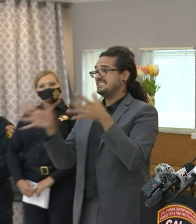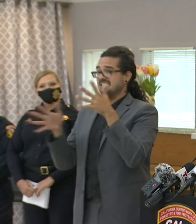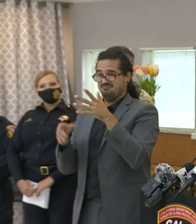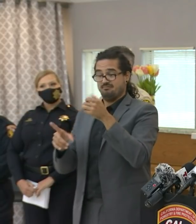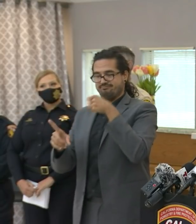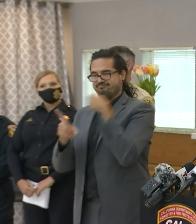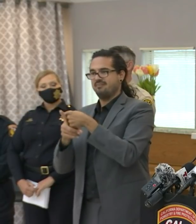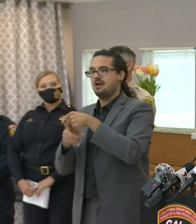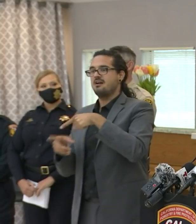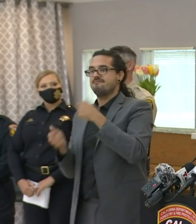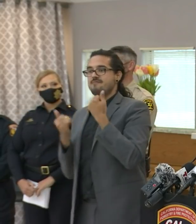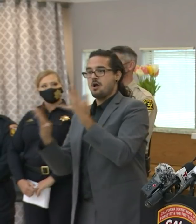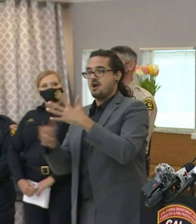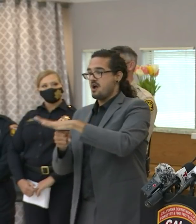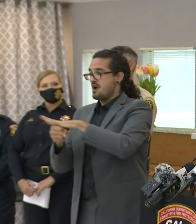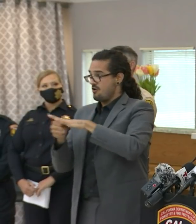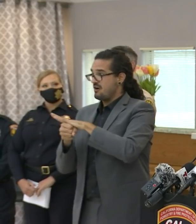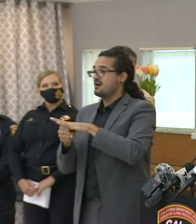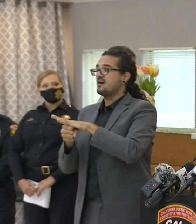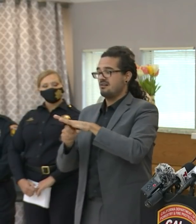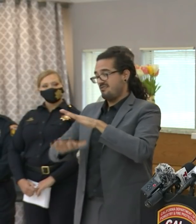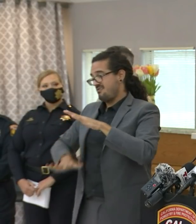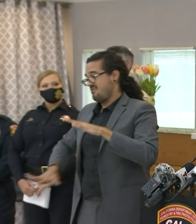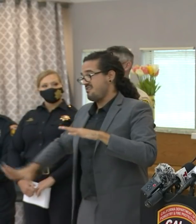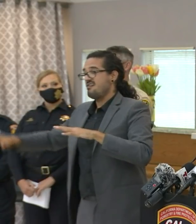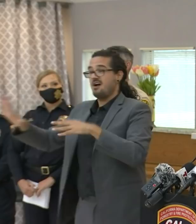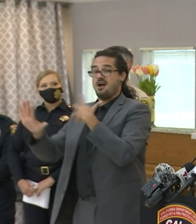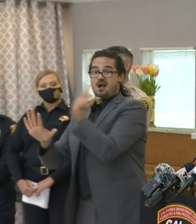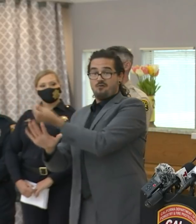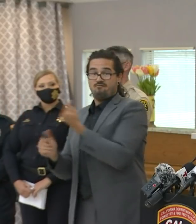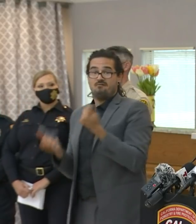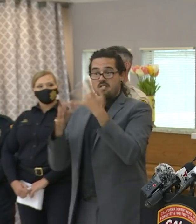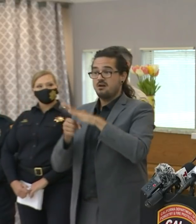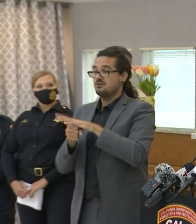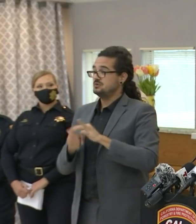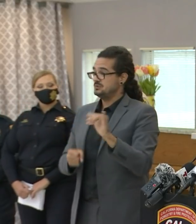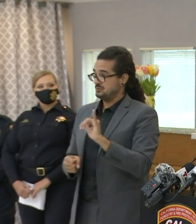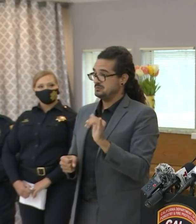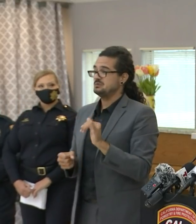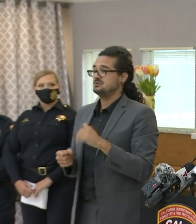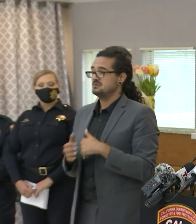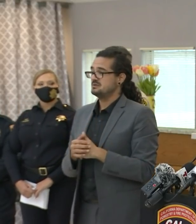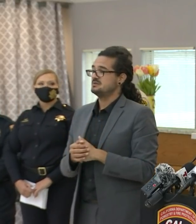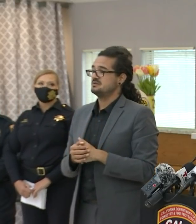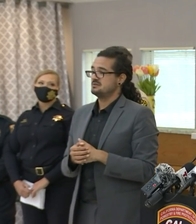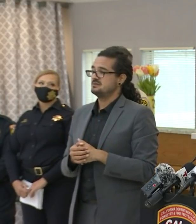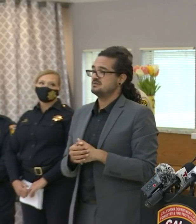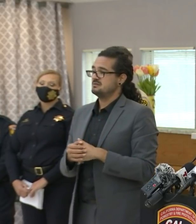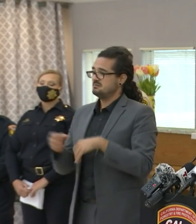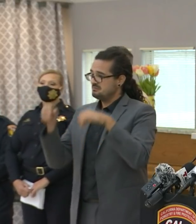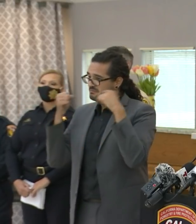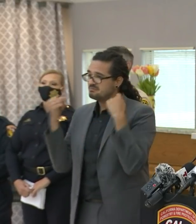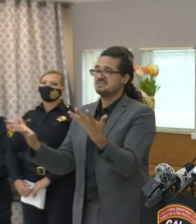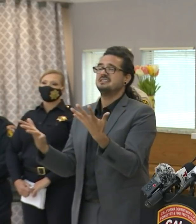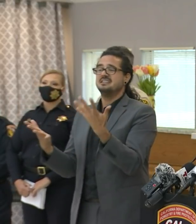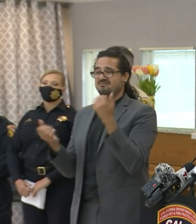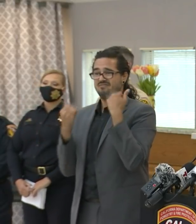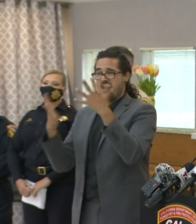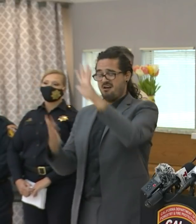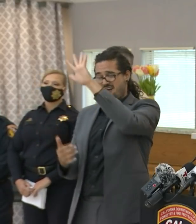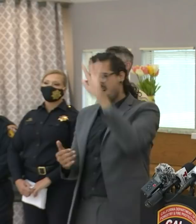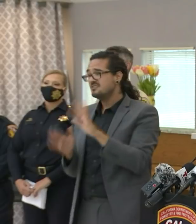us. Obviously, you're well aware that there's multiple fires throughout the state in the northern part of California, and this red flag warning is